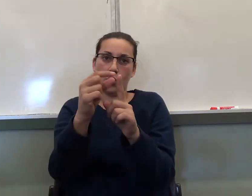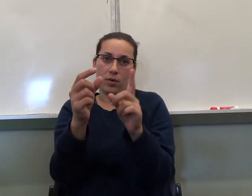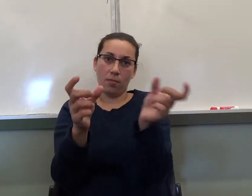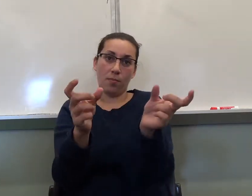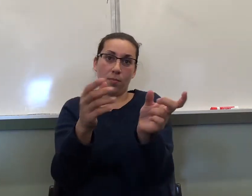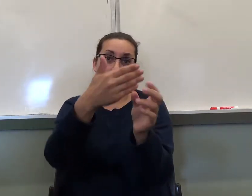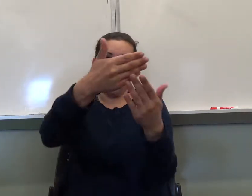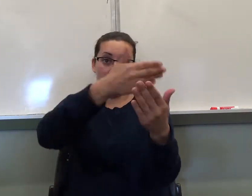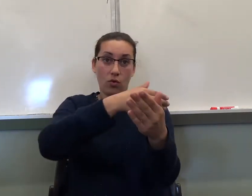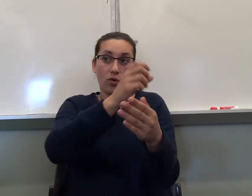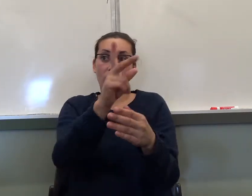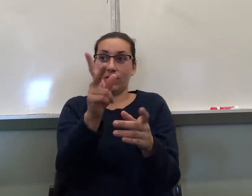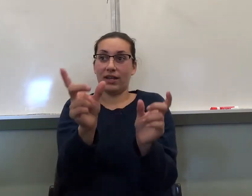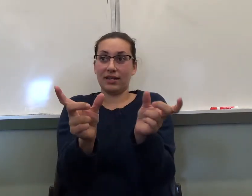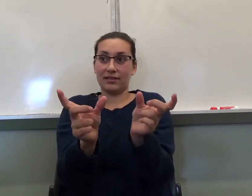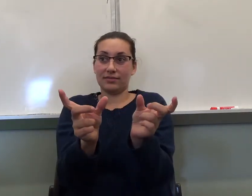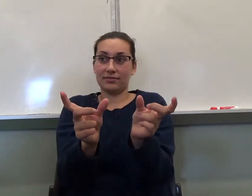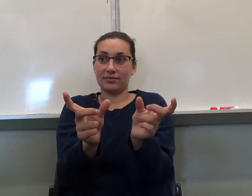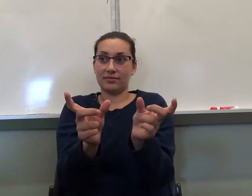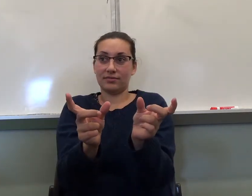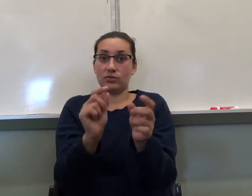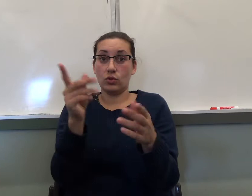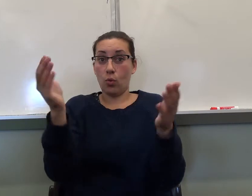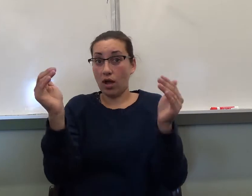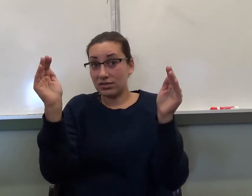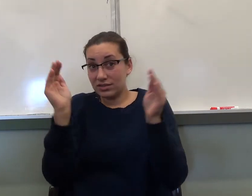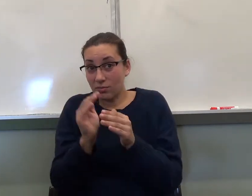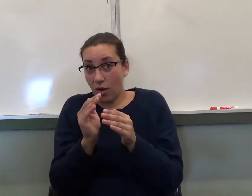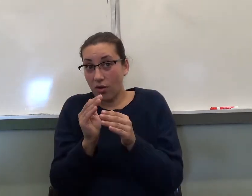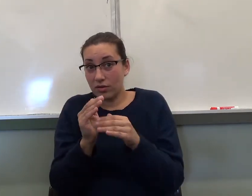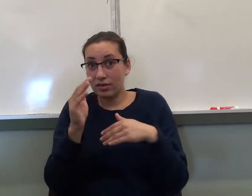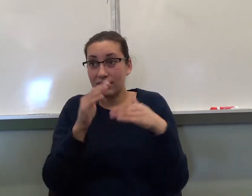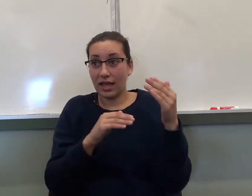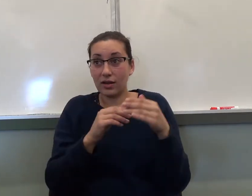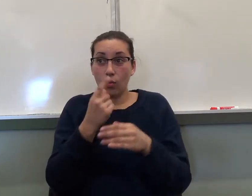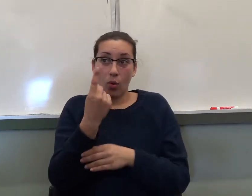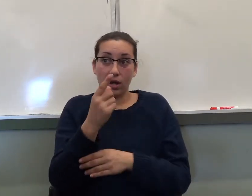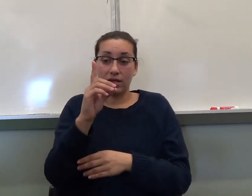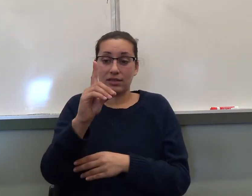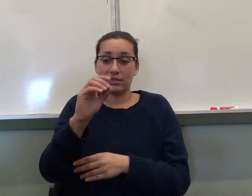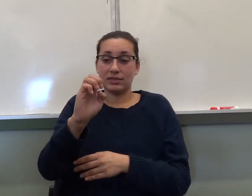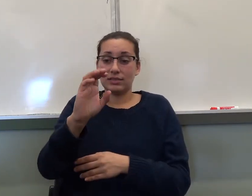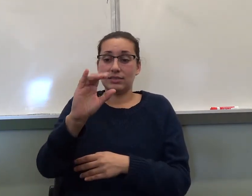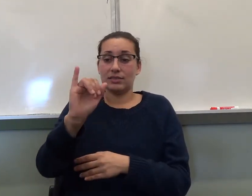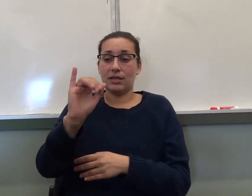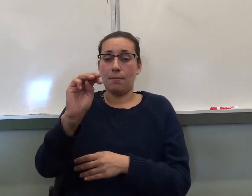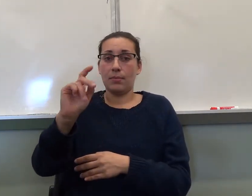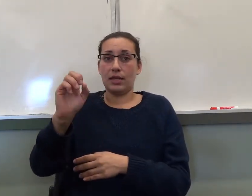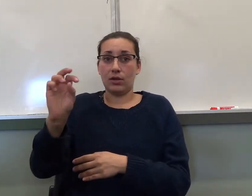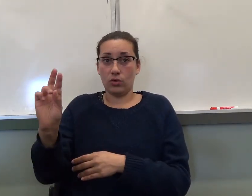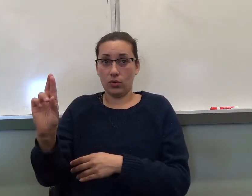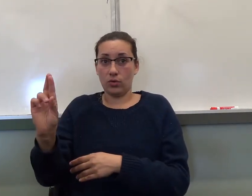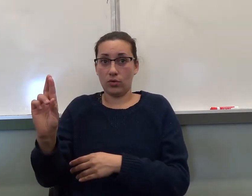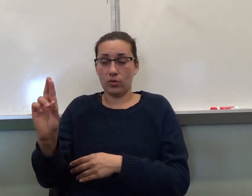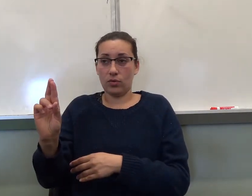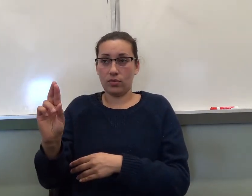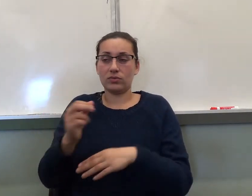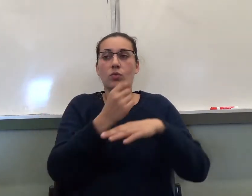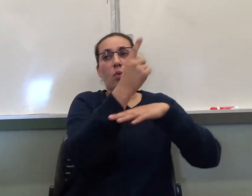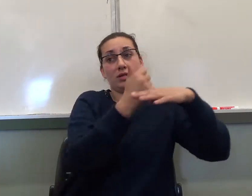All right, if you want to get smaller than a decimeter, which is 1/10 of a meter, remember this is a meter. Okay? This is it right